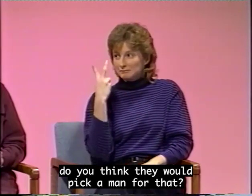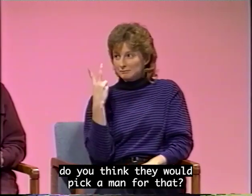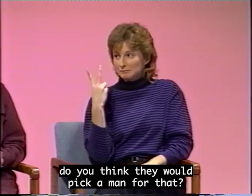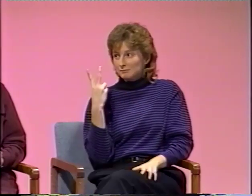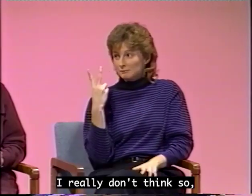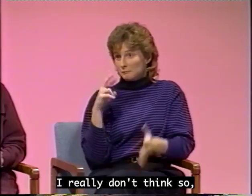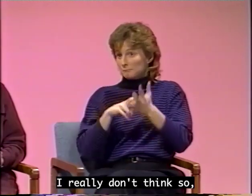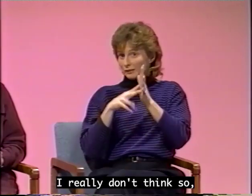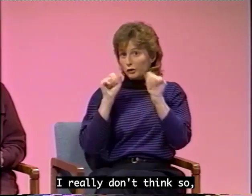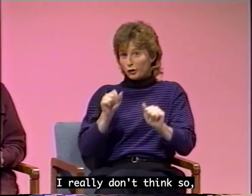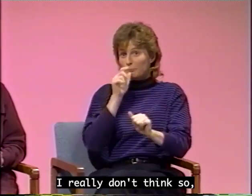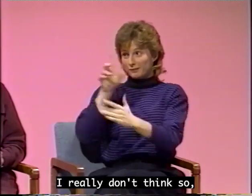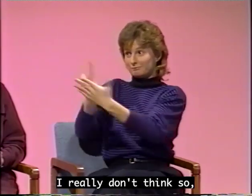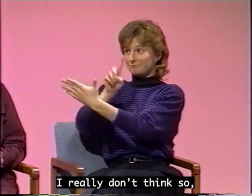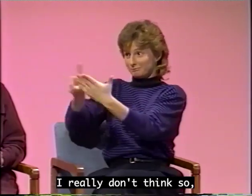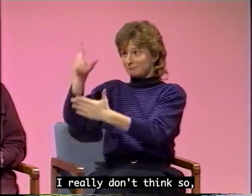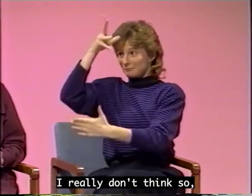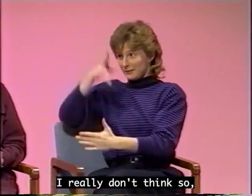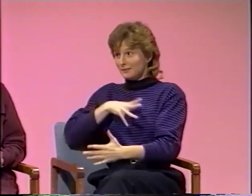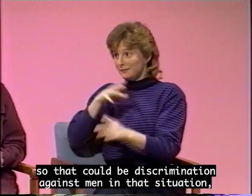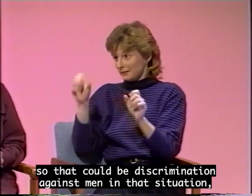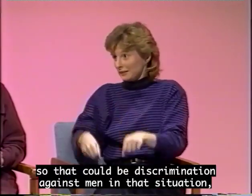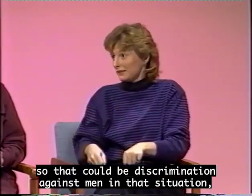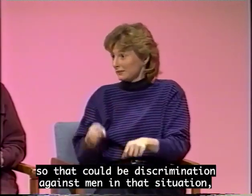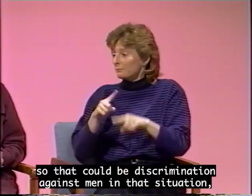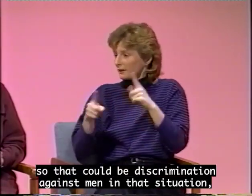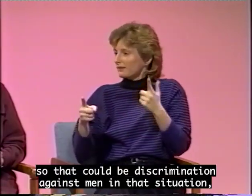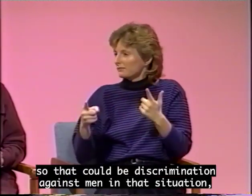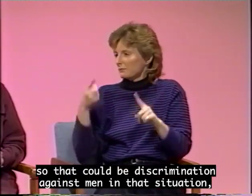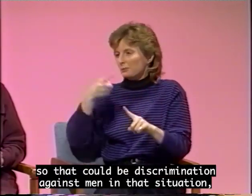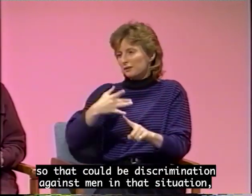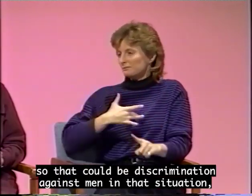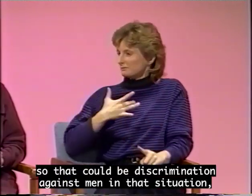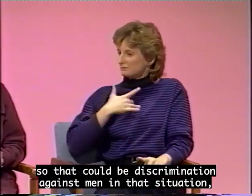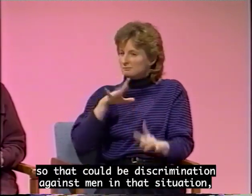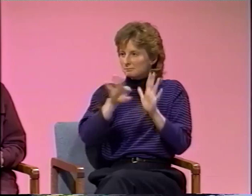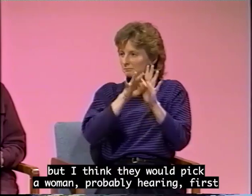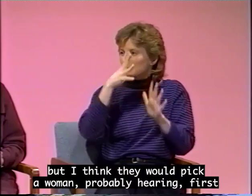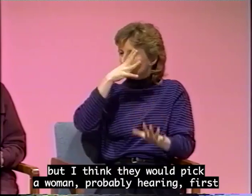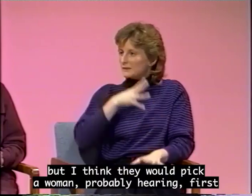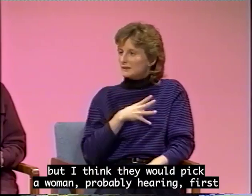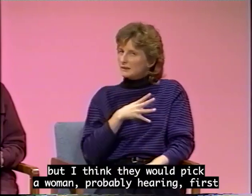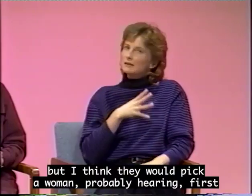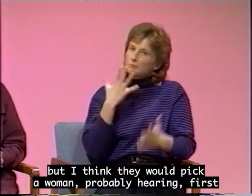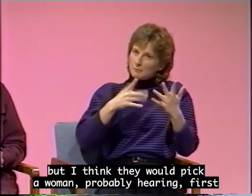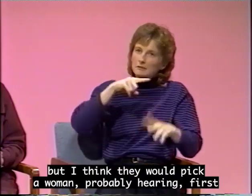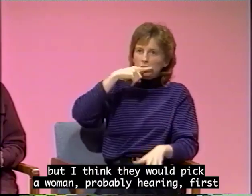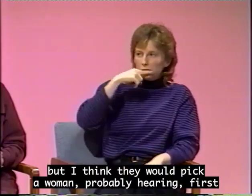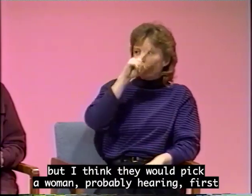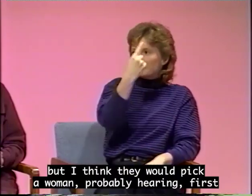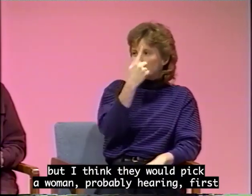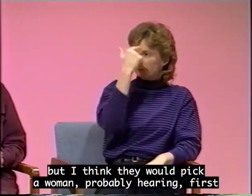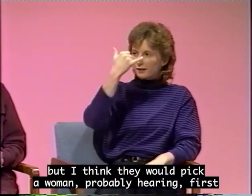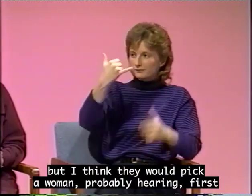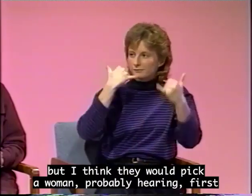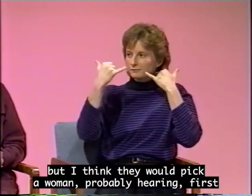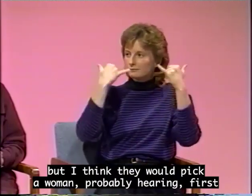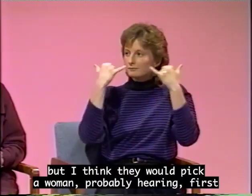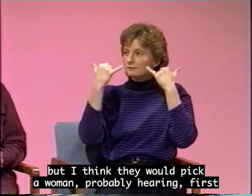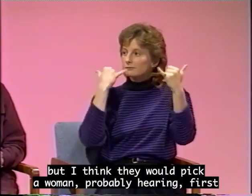that? I really don't think so. So that could be discrimination against men in that situation. But I think they would pick a woman, probably hearing first,